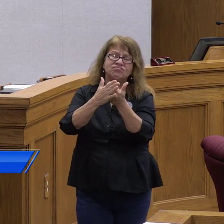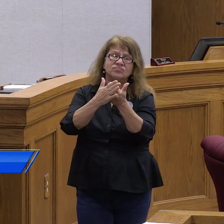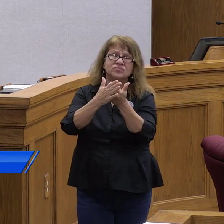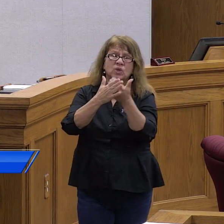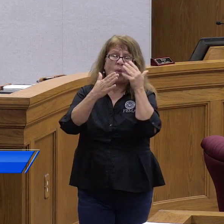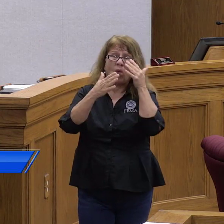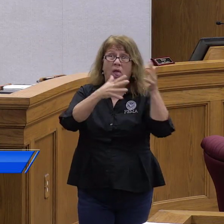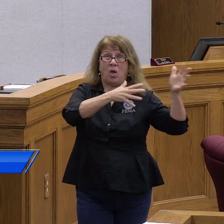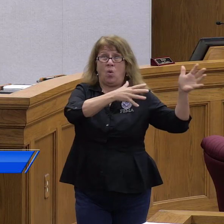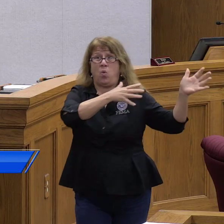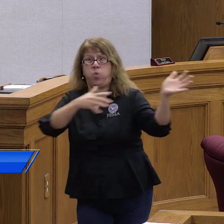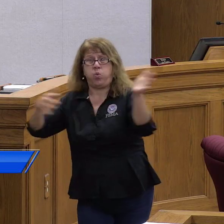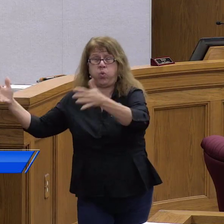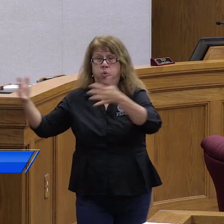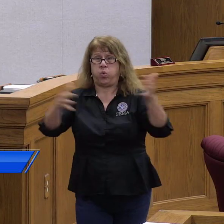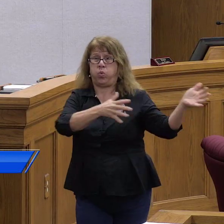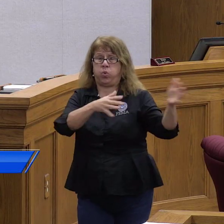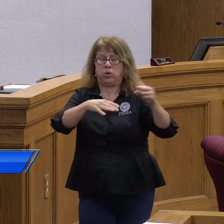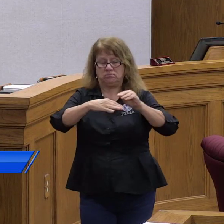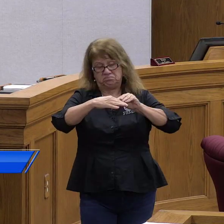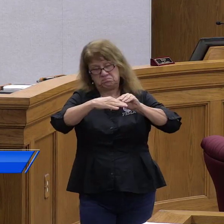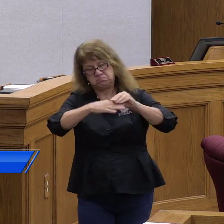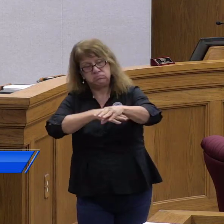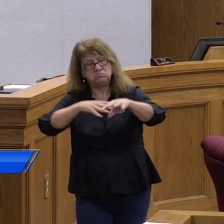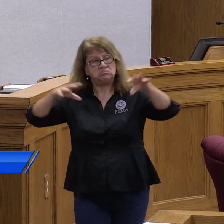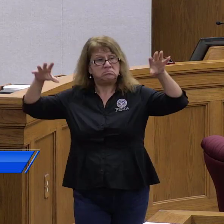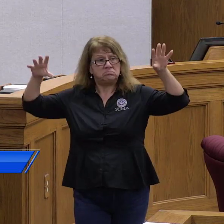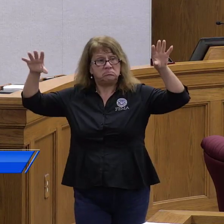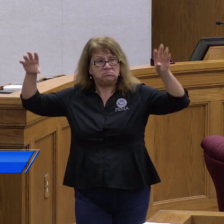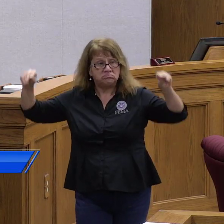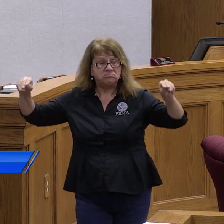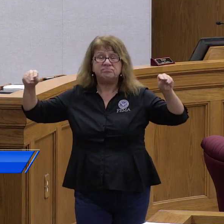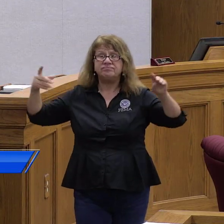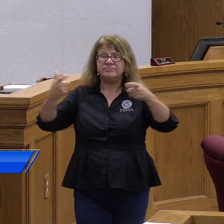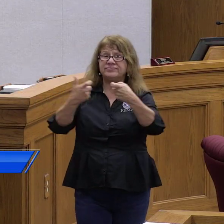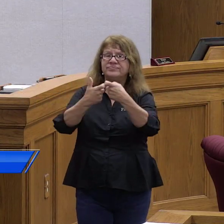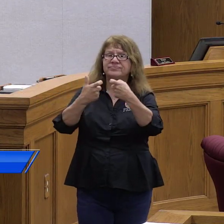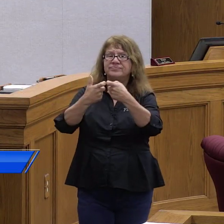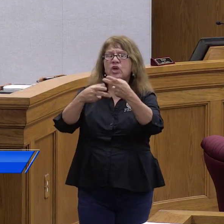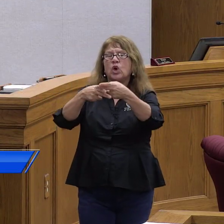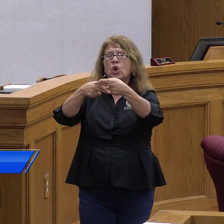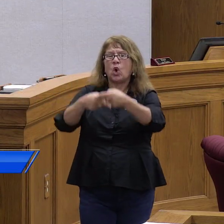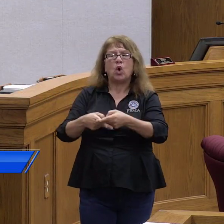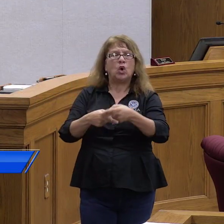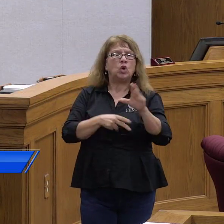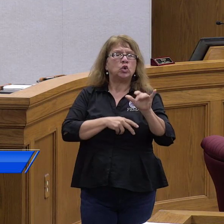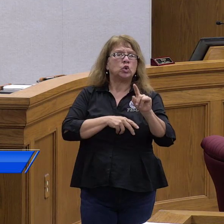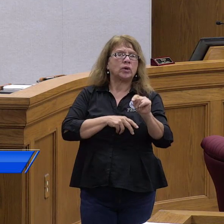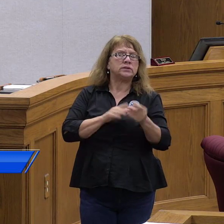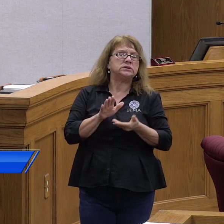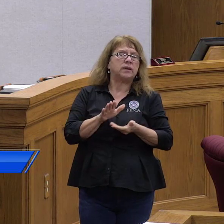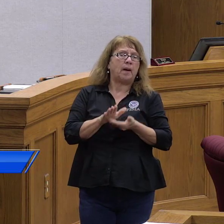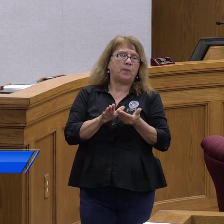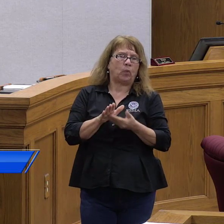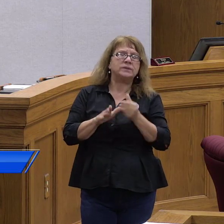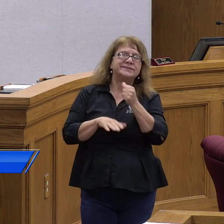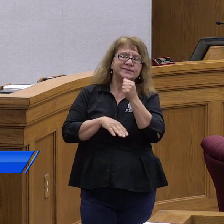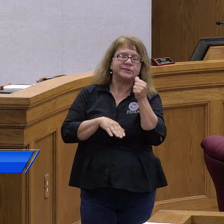those gusting type of winds. So we did have a few what I call circuit operations, especially